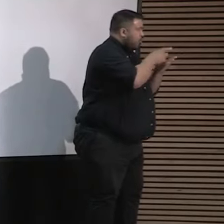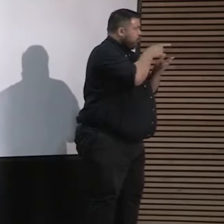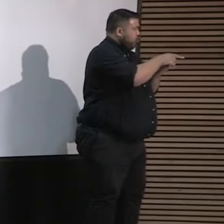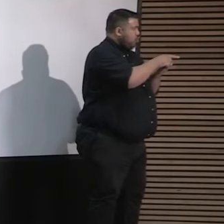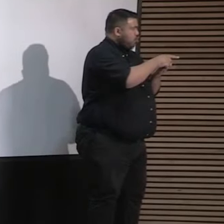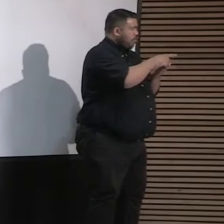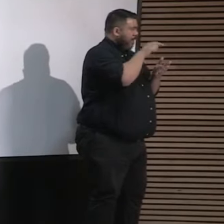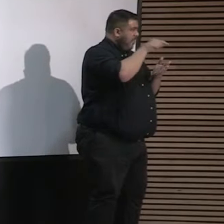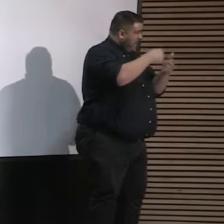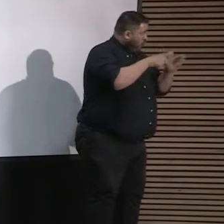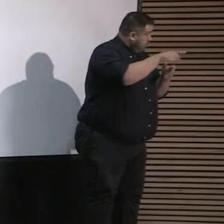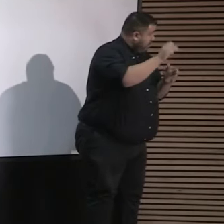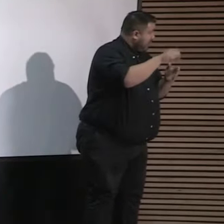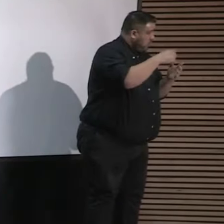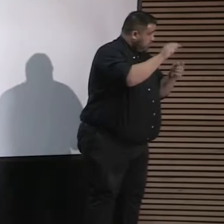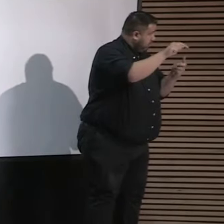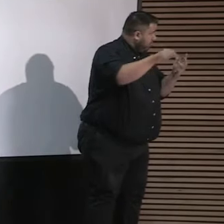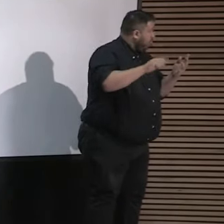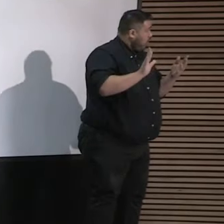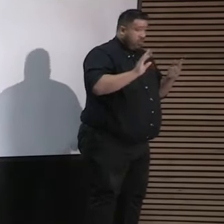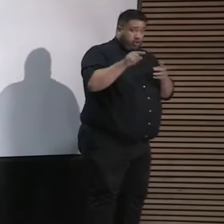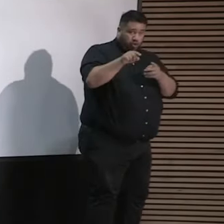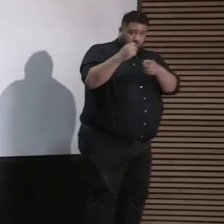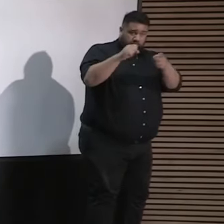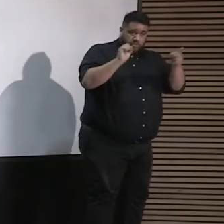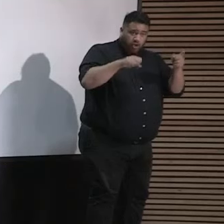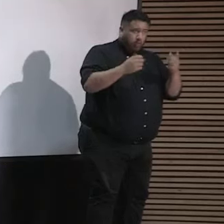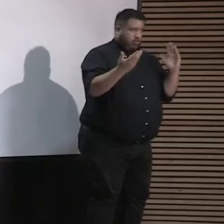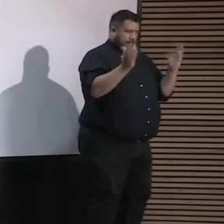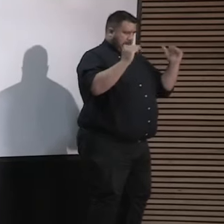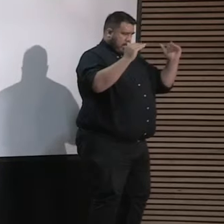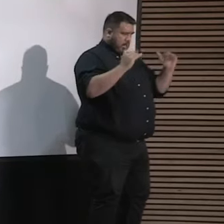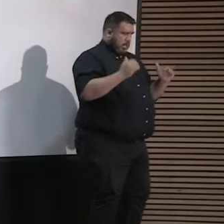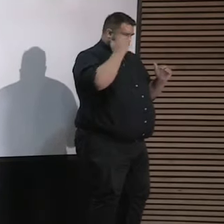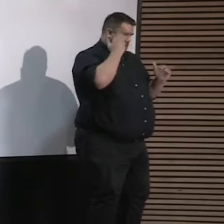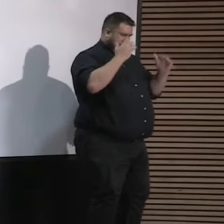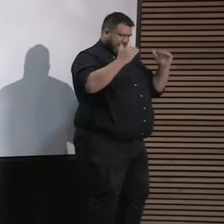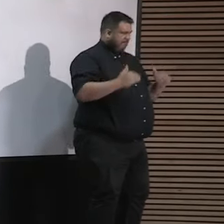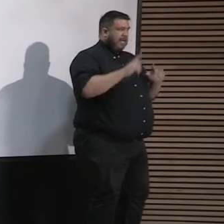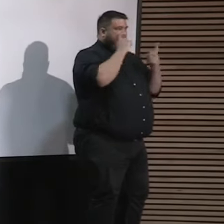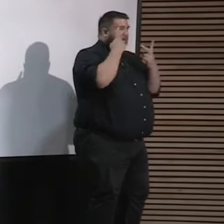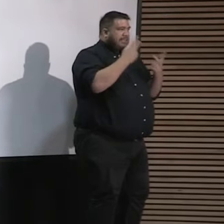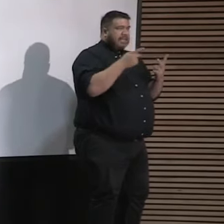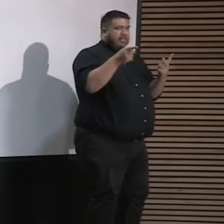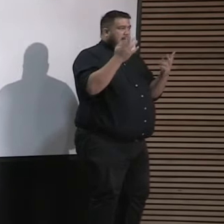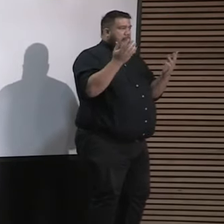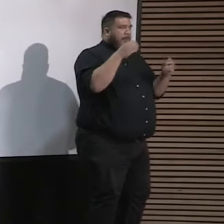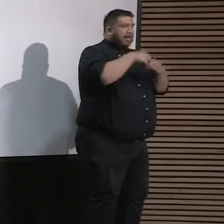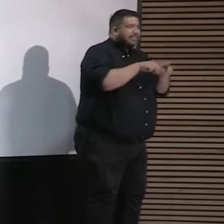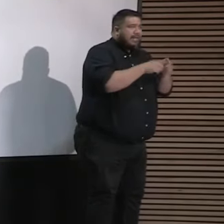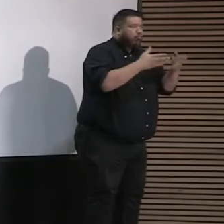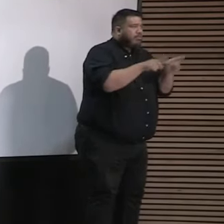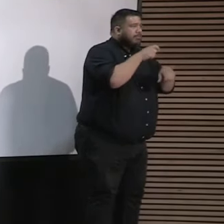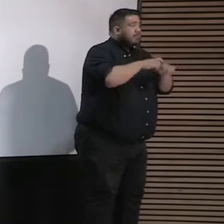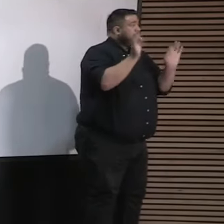area. We are not seeing any glaringly obvious points of connection. This does not mean that we